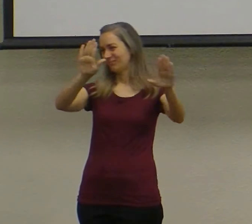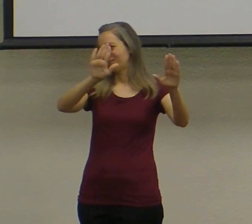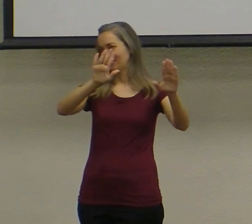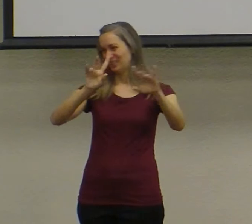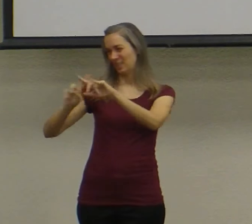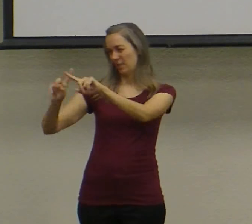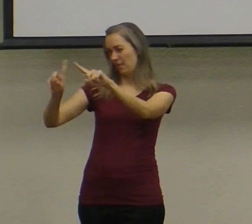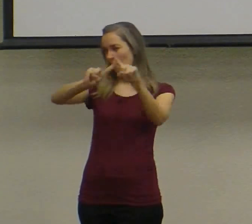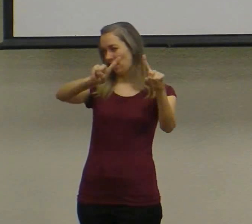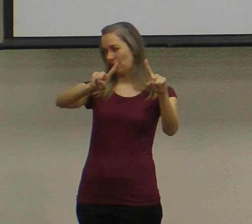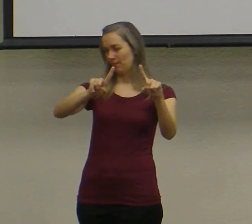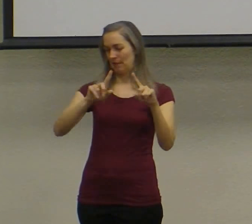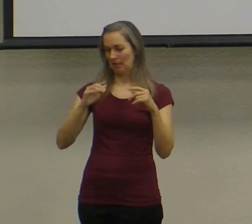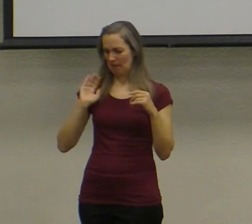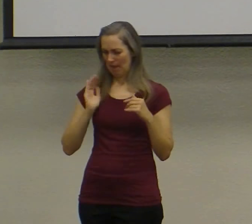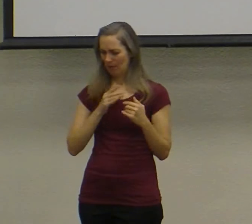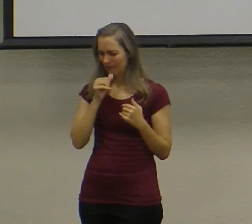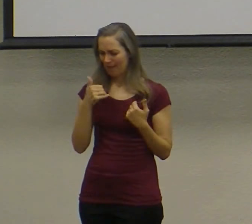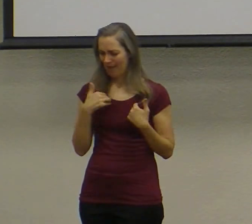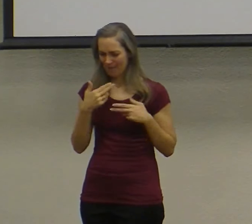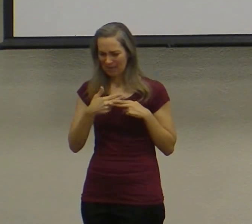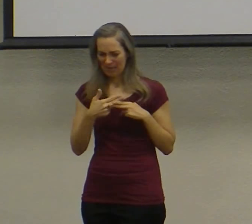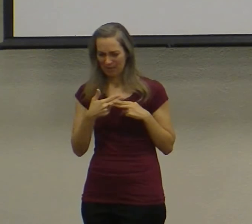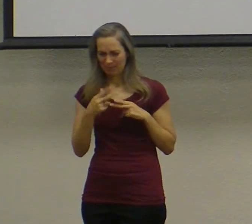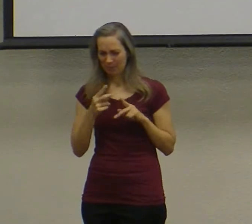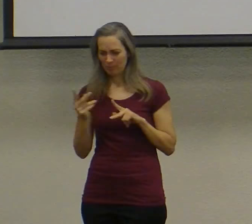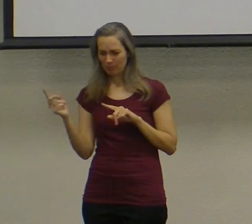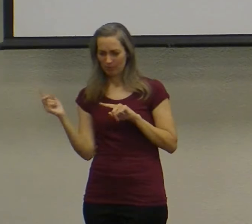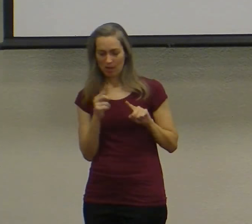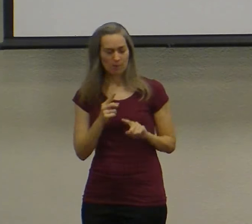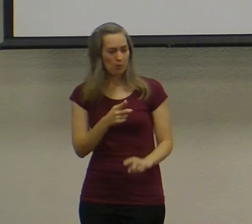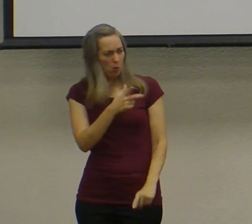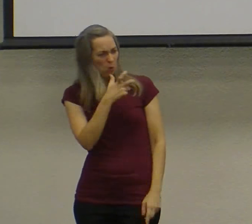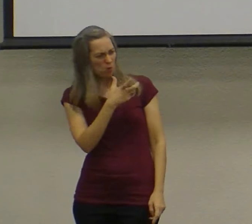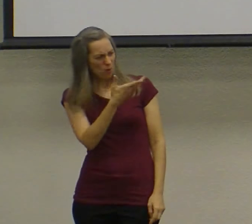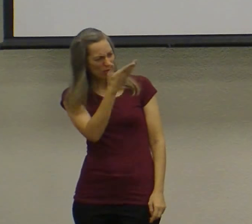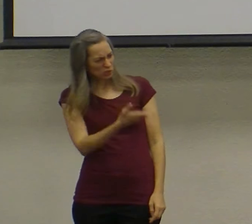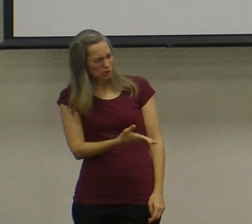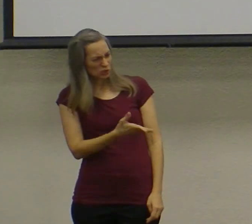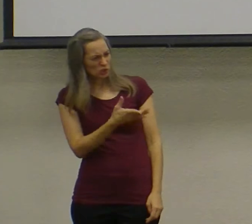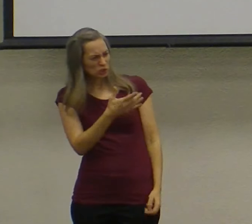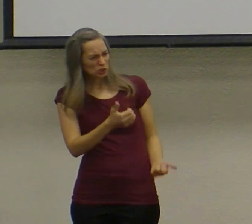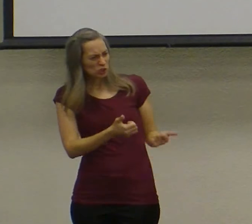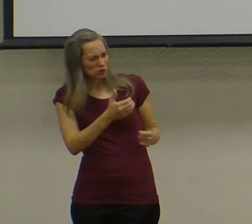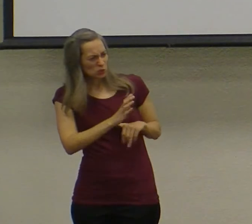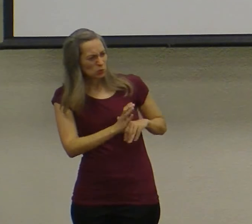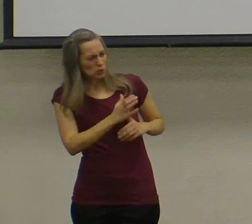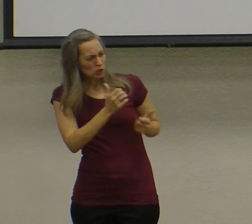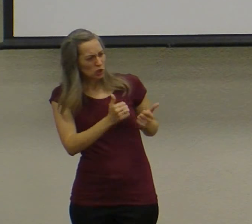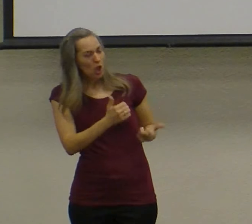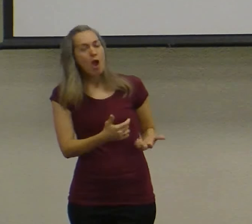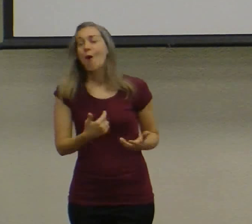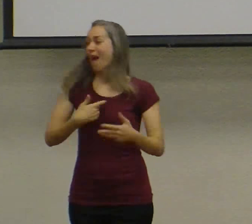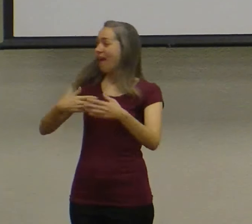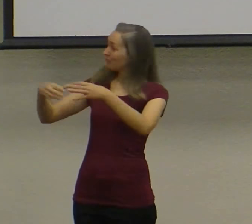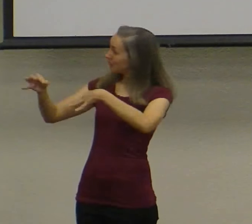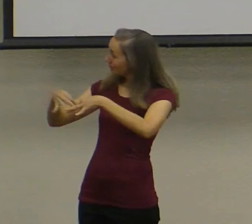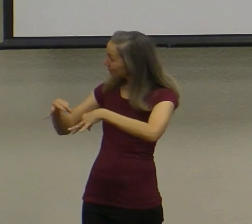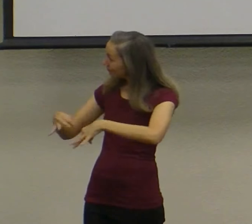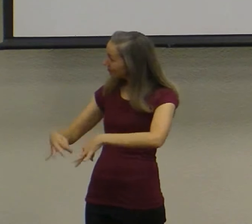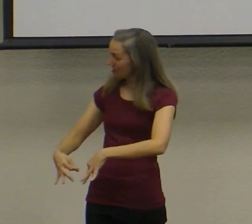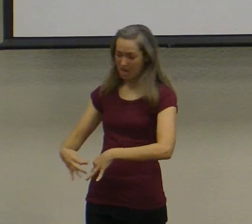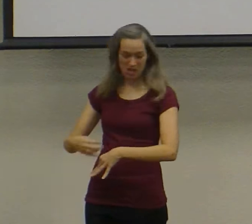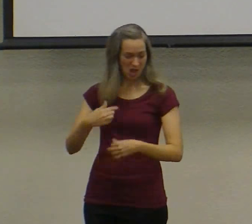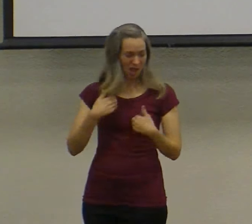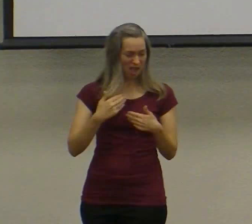And they would come over and say, "So, who are you guys?" It was the perfect opportunity to just be like, "Well, let me tell you about us. Here, come look at some of this